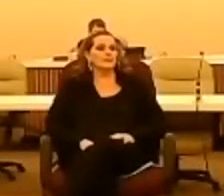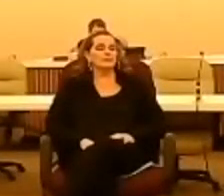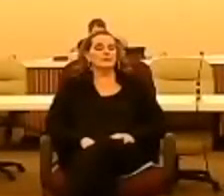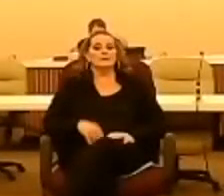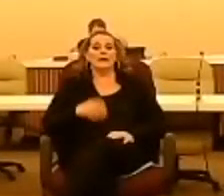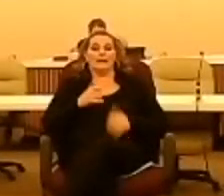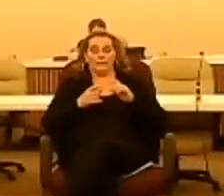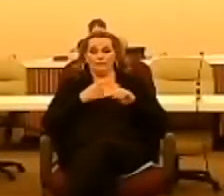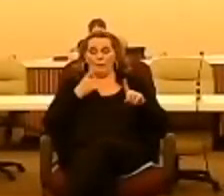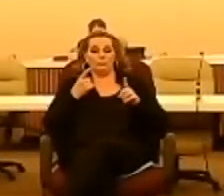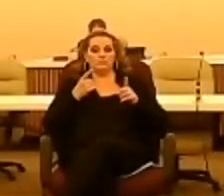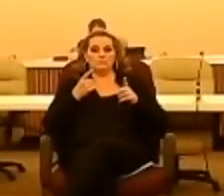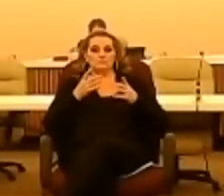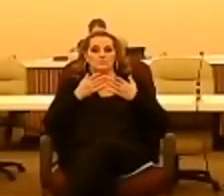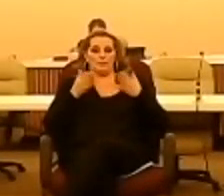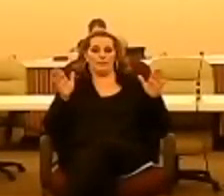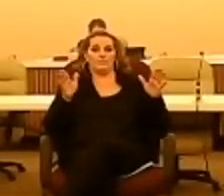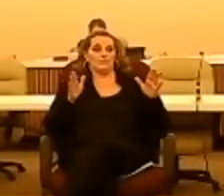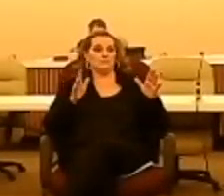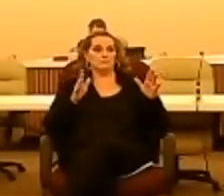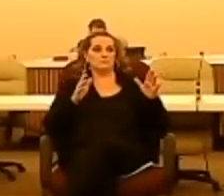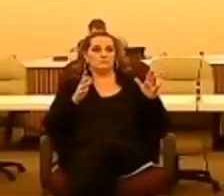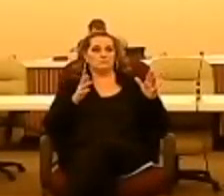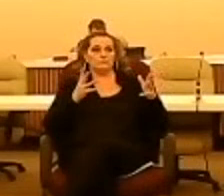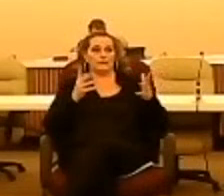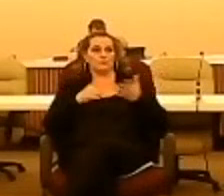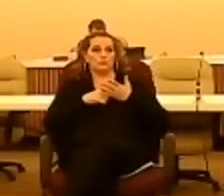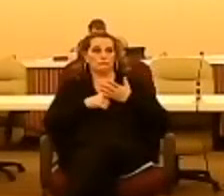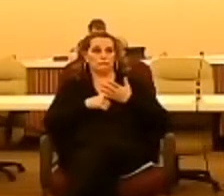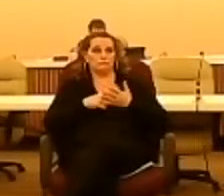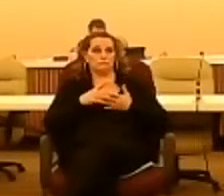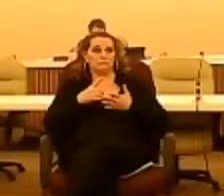Anybody from the public wish to chime in?